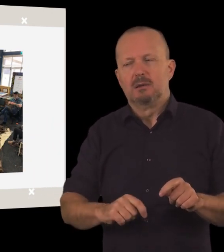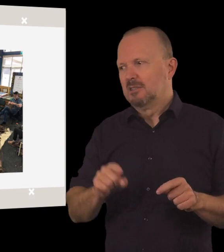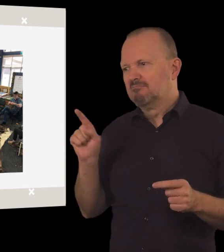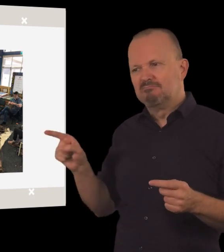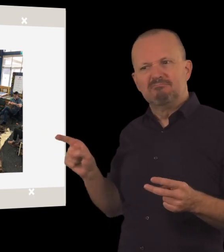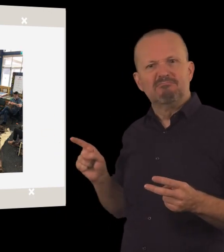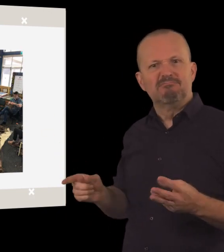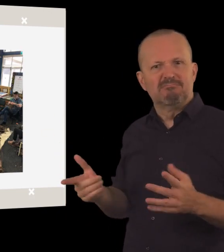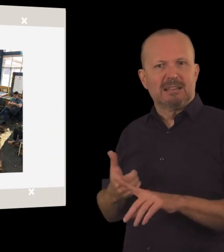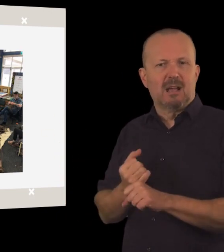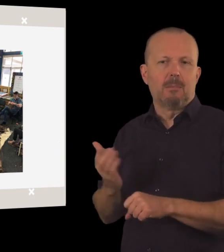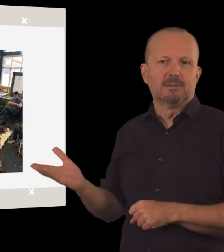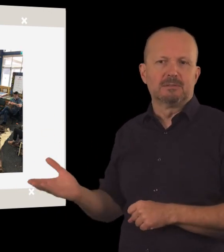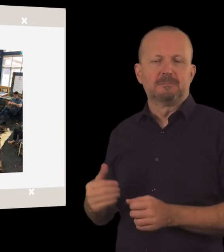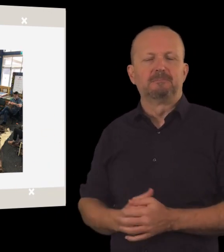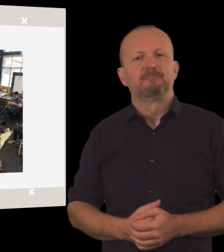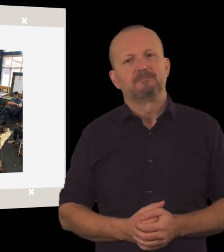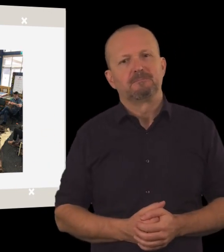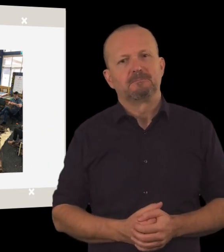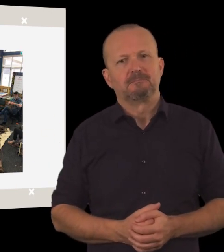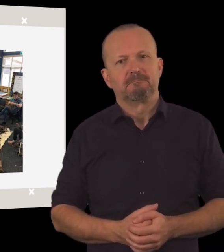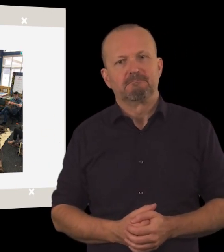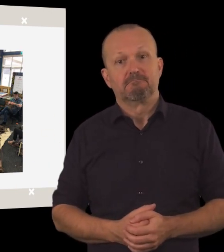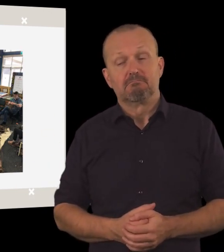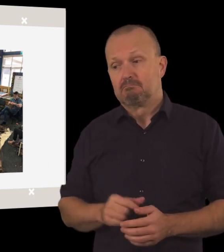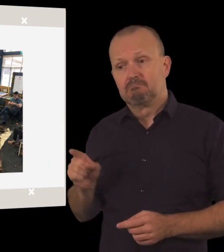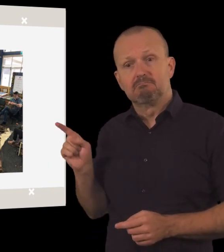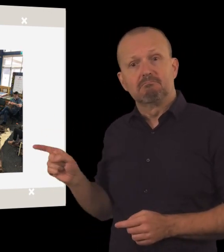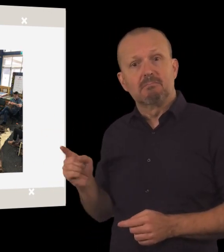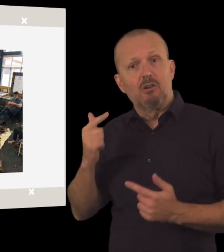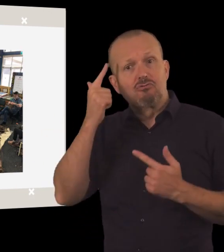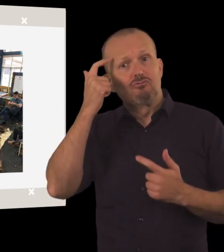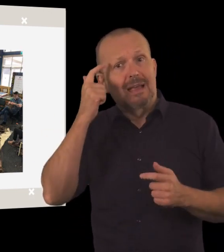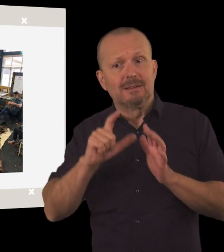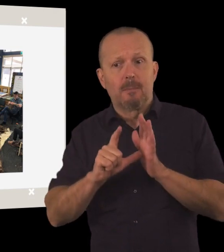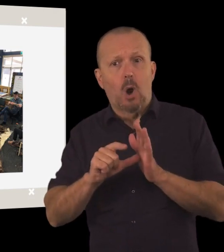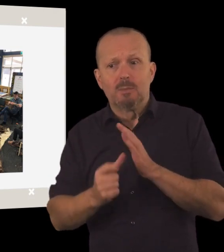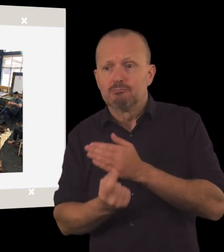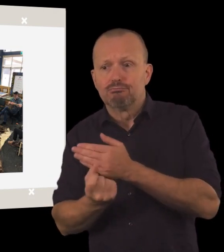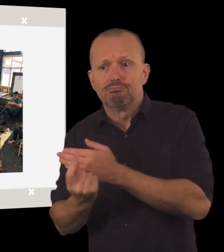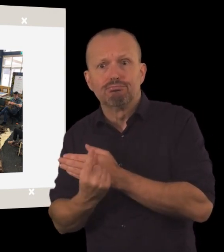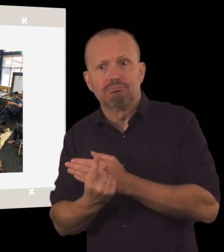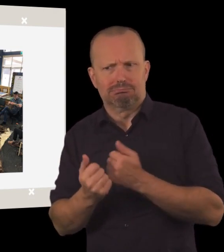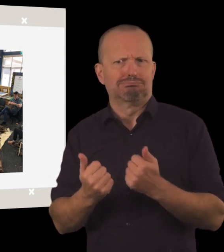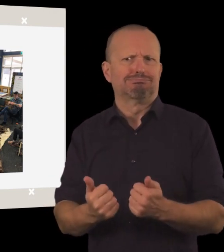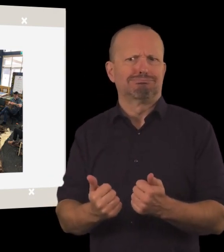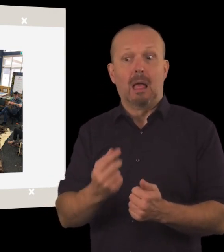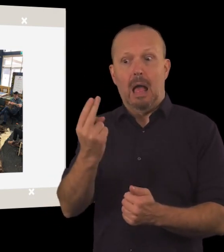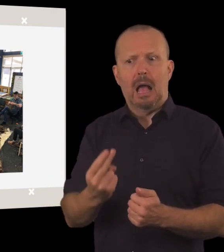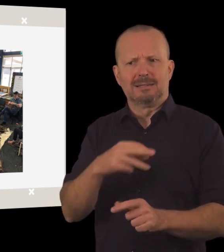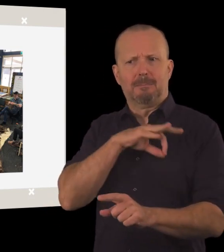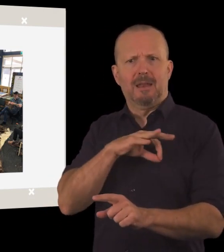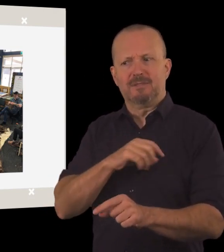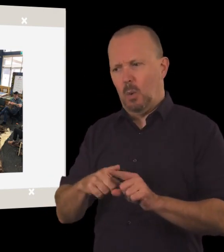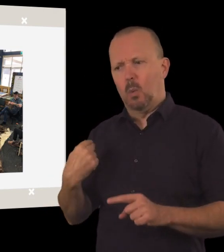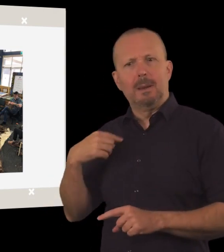to filling our creative wells. Getting to do professional development takes a lot of commitment. Letting yourself release